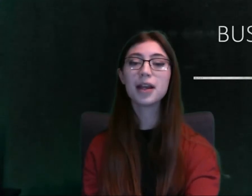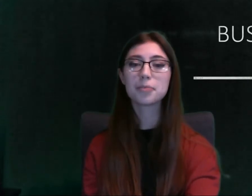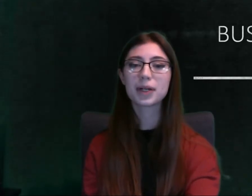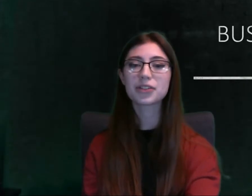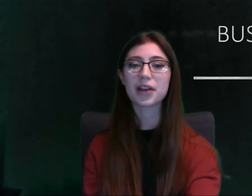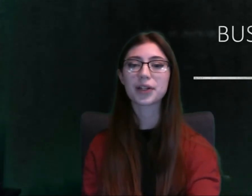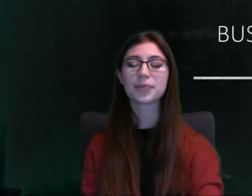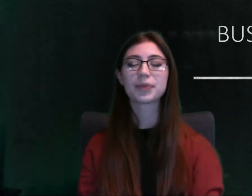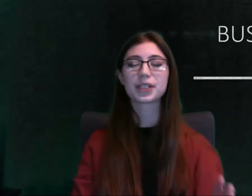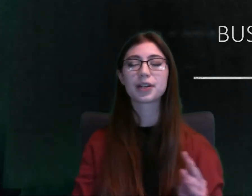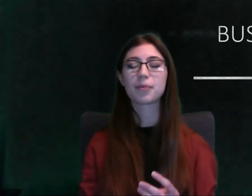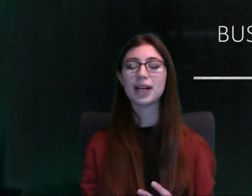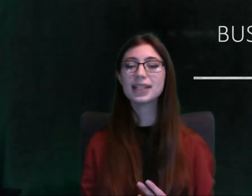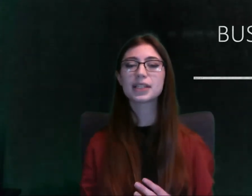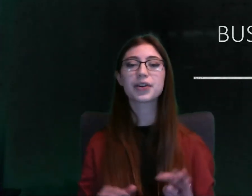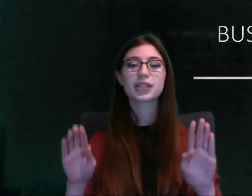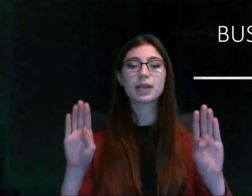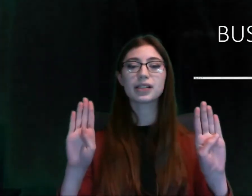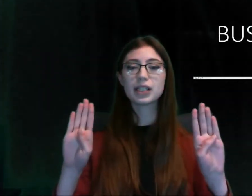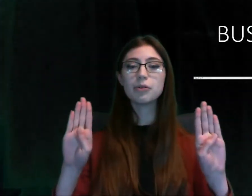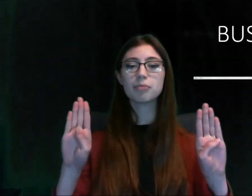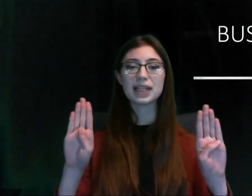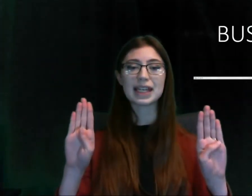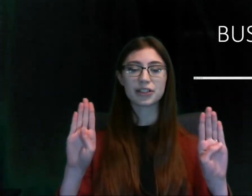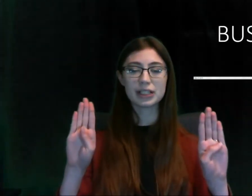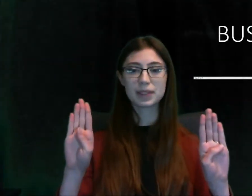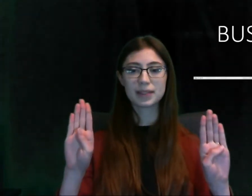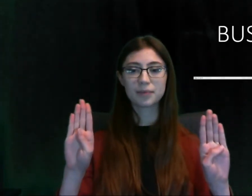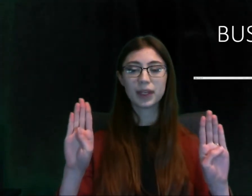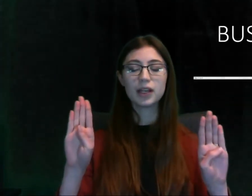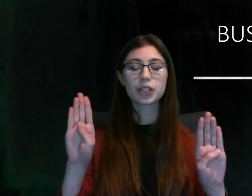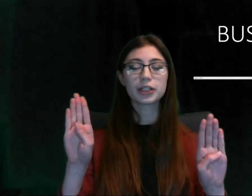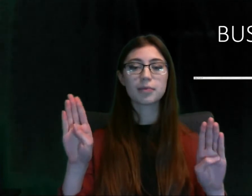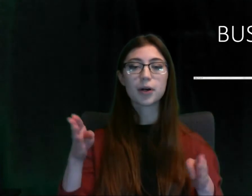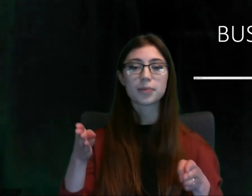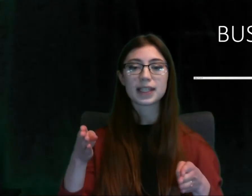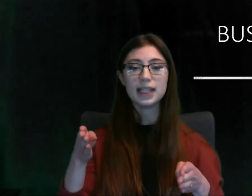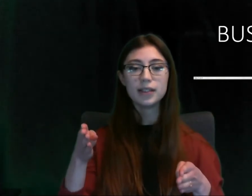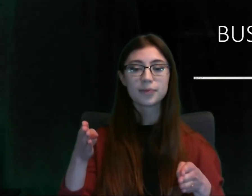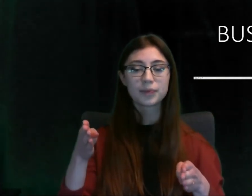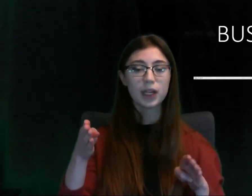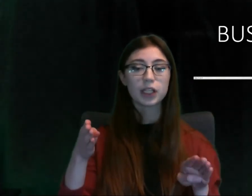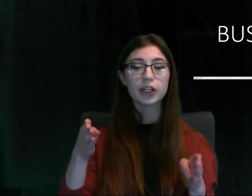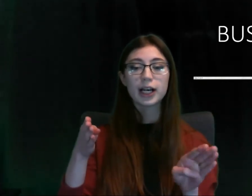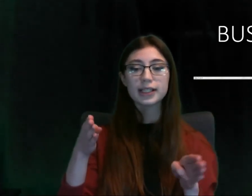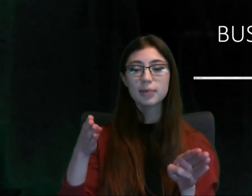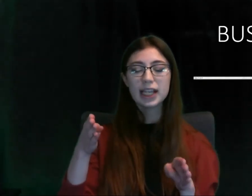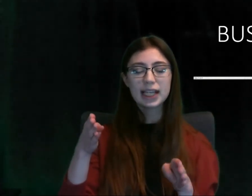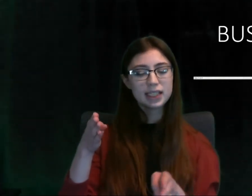Bus driver. So for bus, you're going to make two B hand shapes, turn them palms in. Your non-dominant hand is going